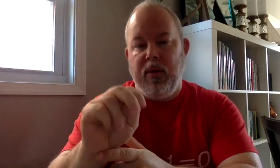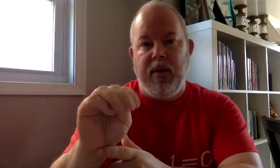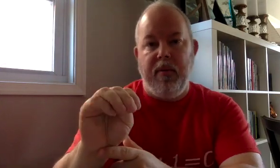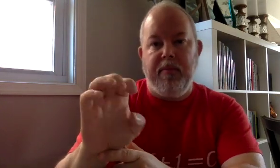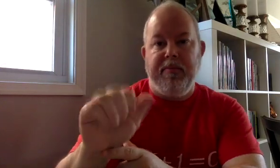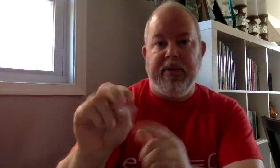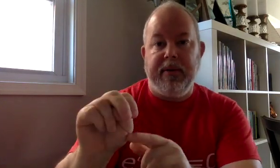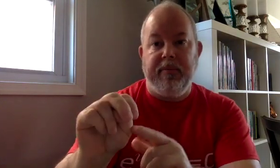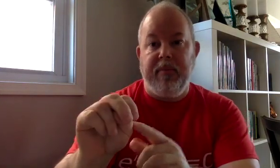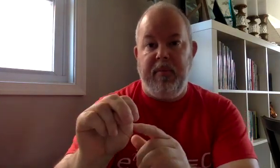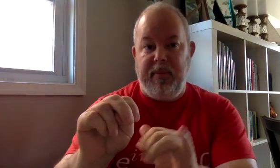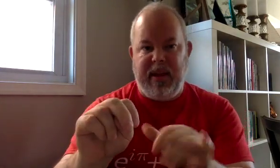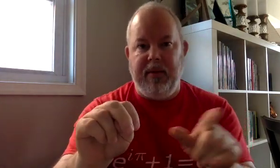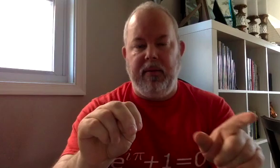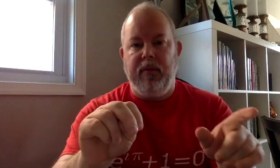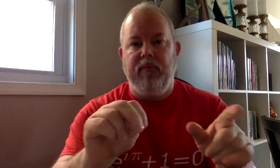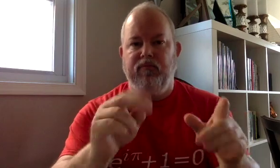in that apartment building.